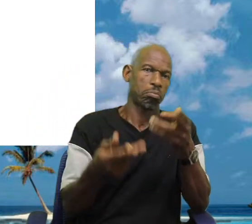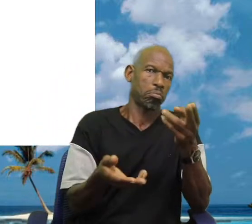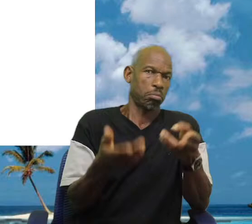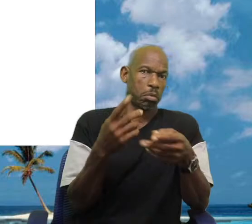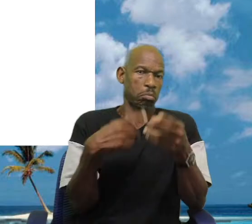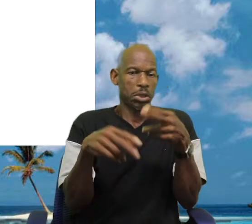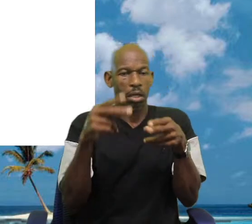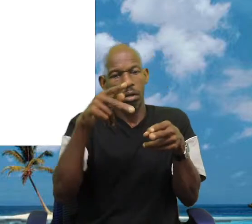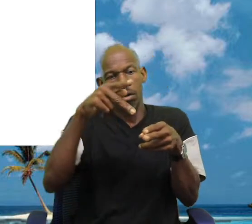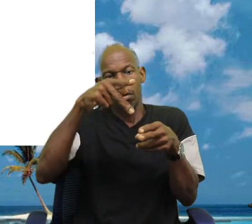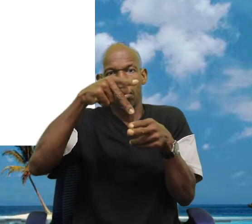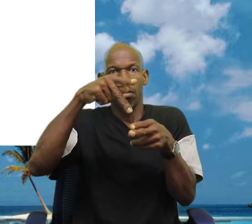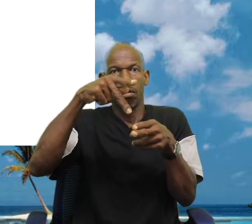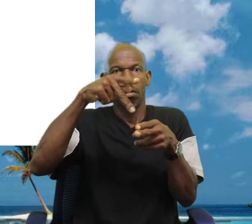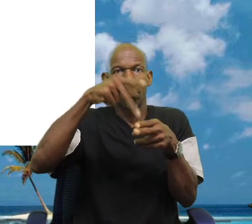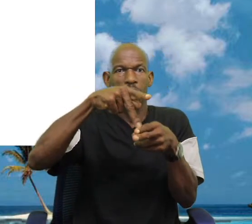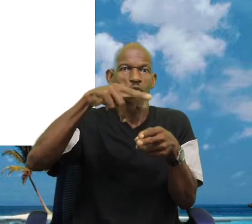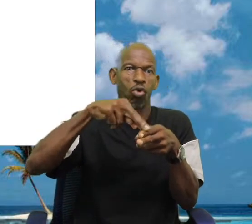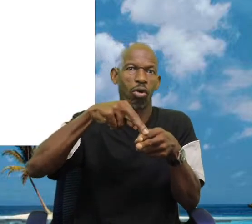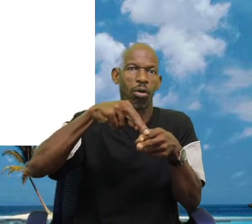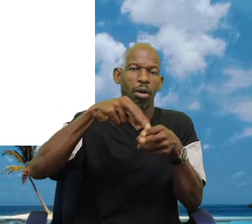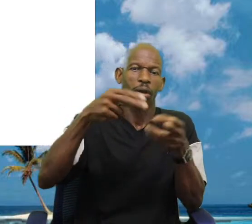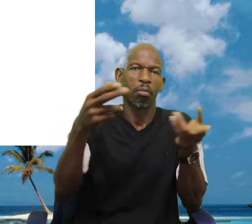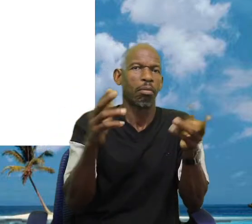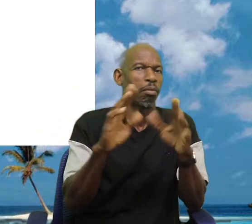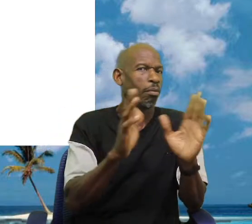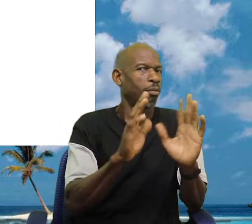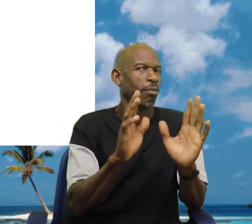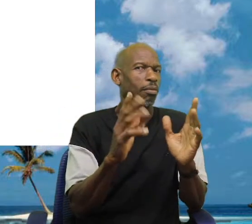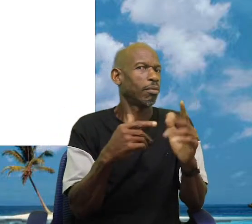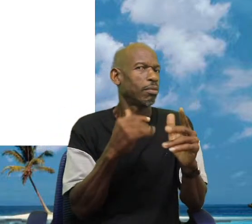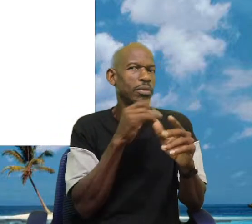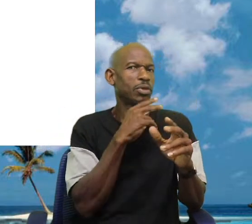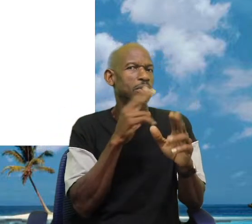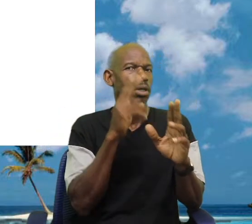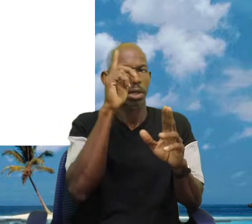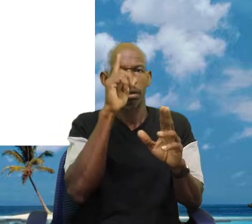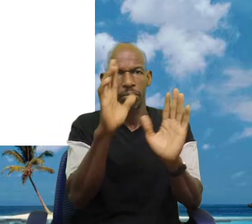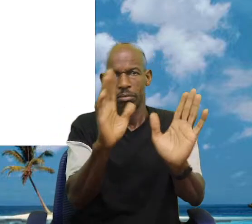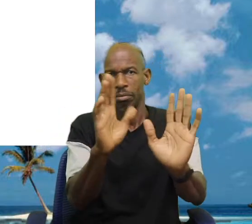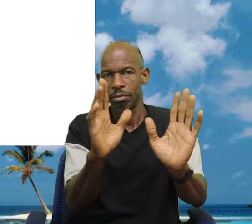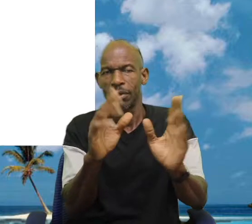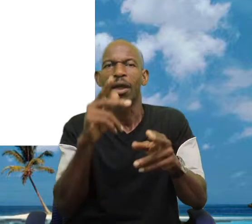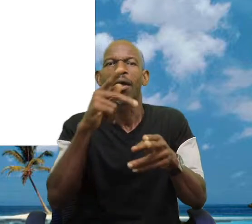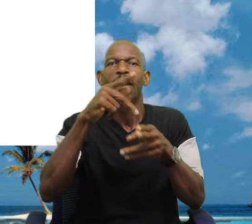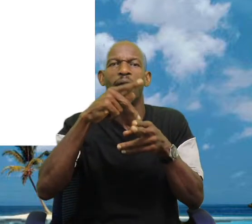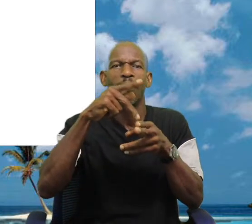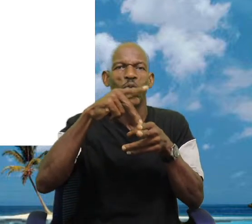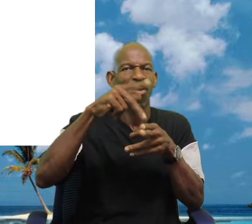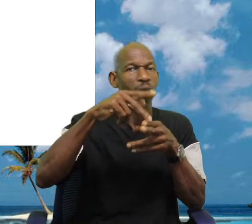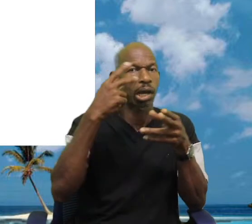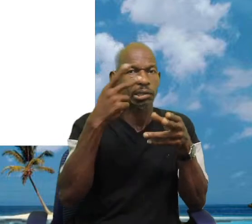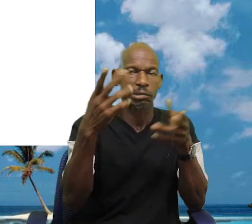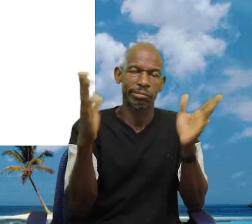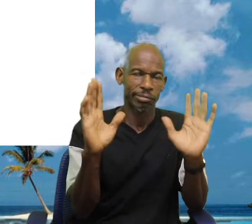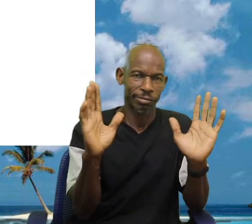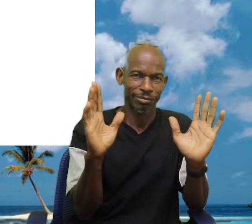then the noun, are words used to replace a noun.